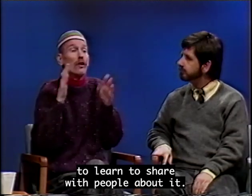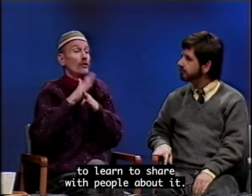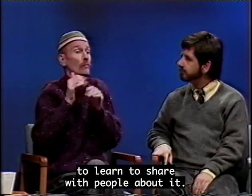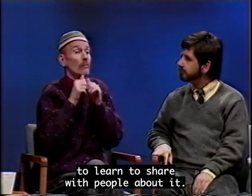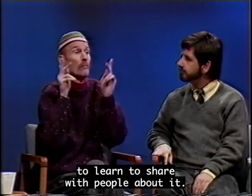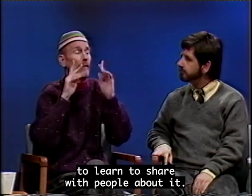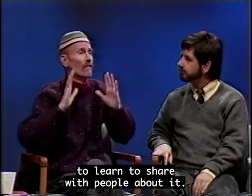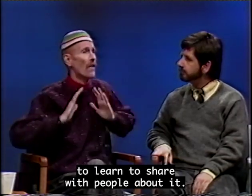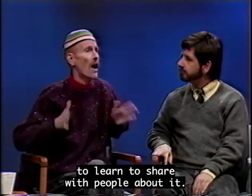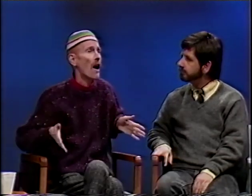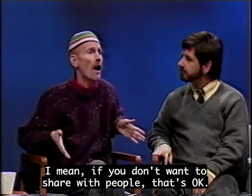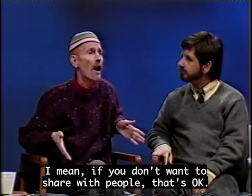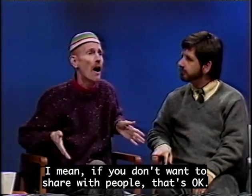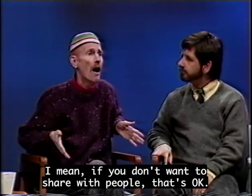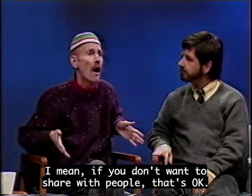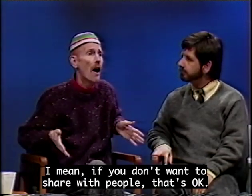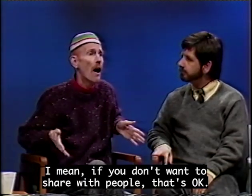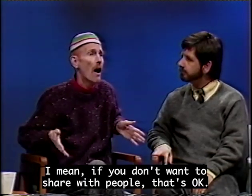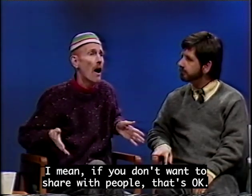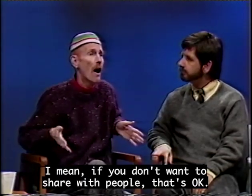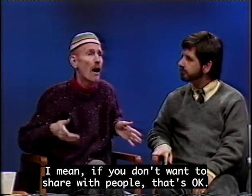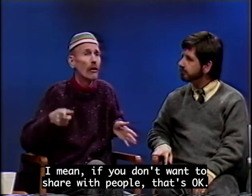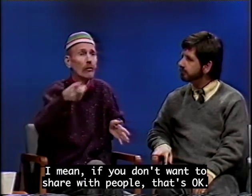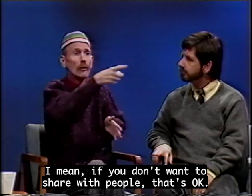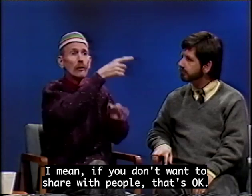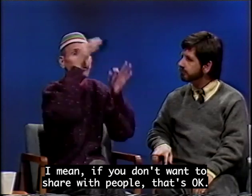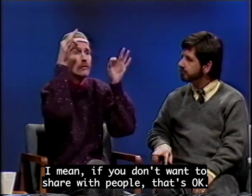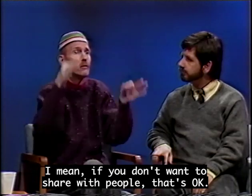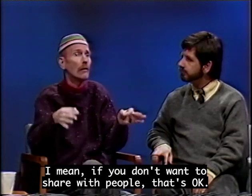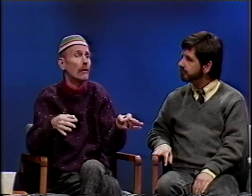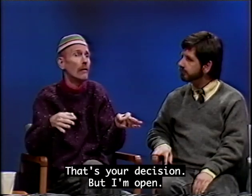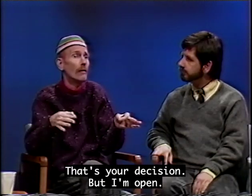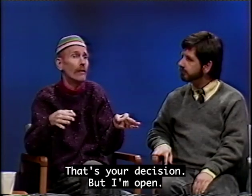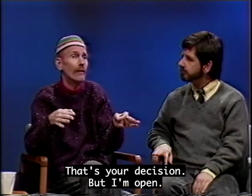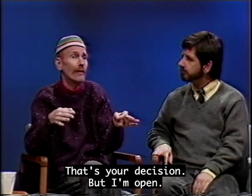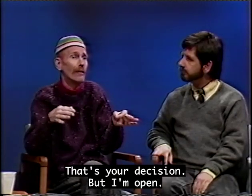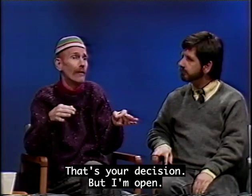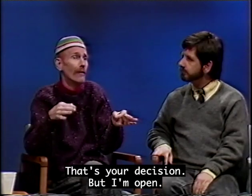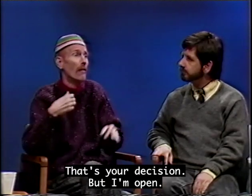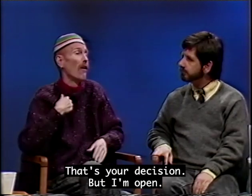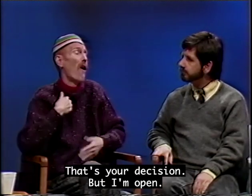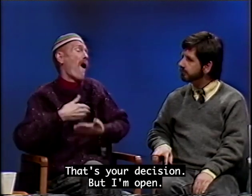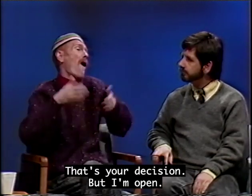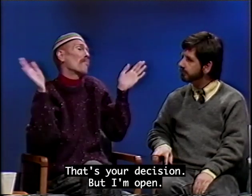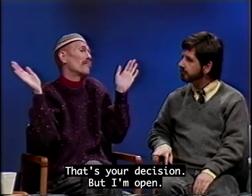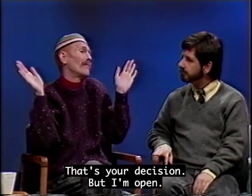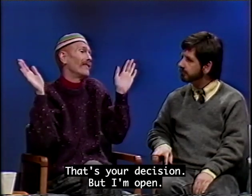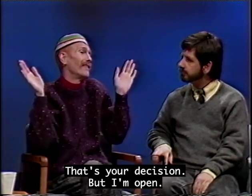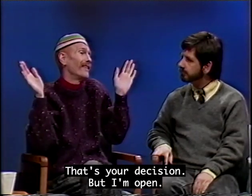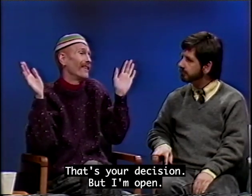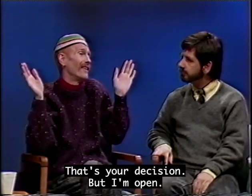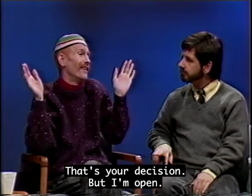about it. I mean, if you don't want to share with people, that's okay. That's your decision. But I'm open.